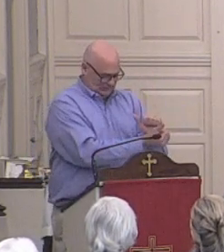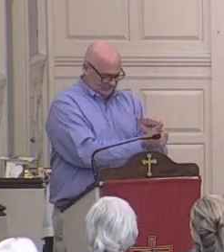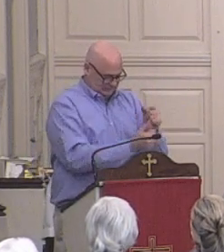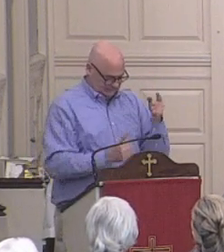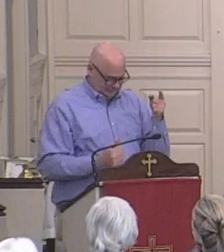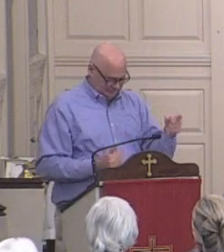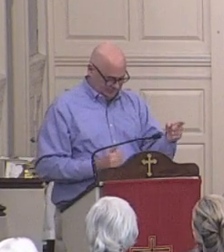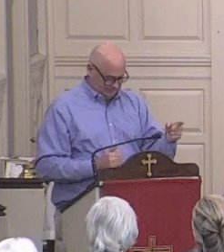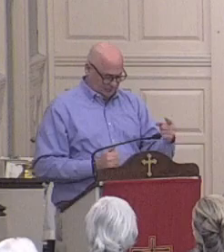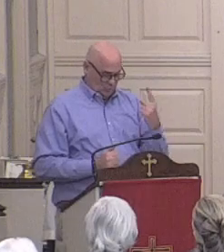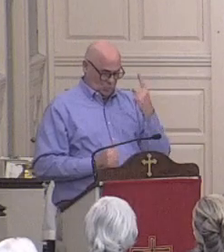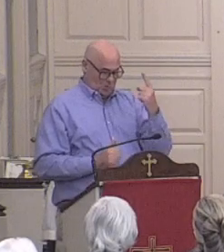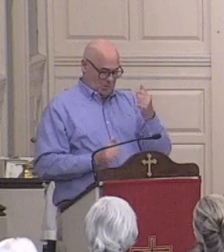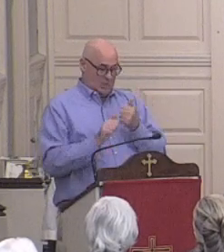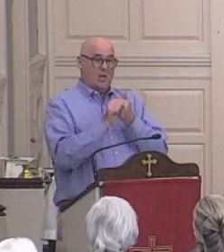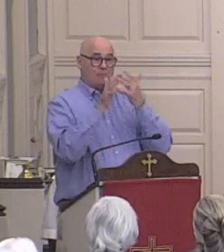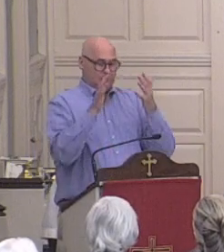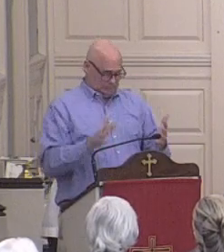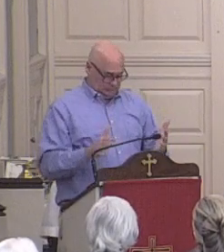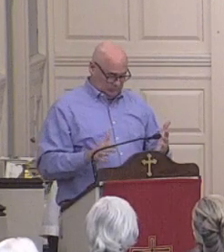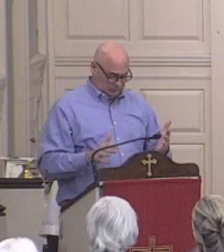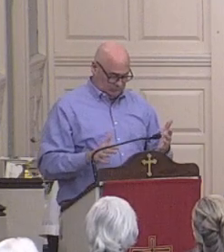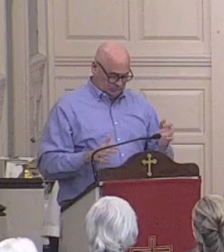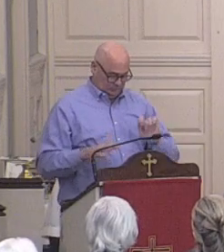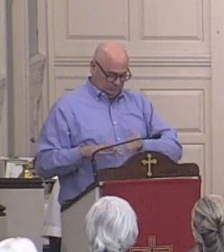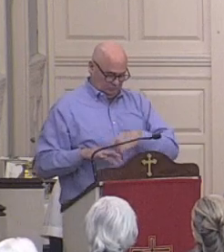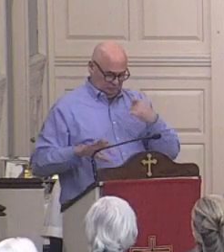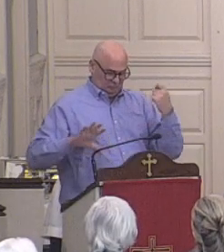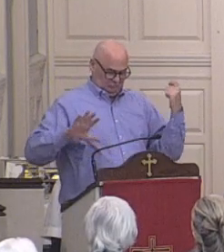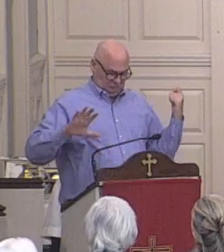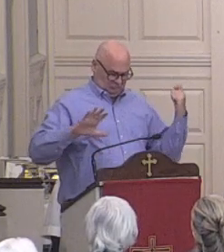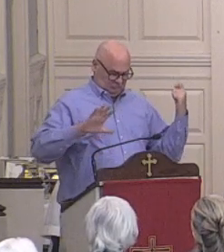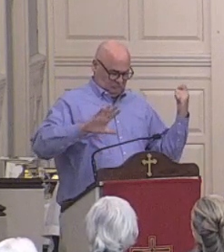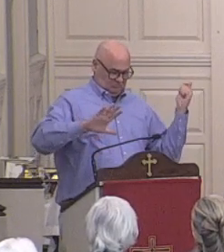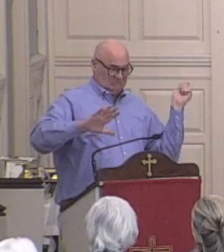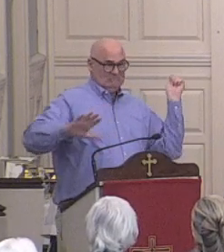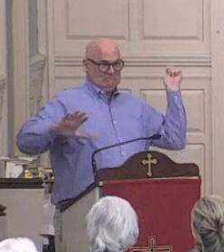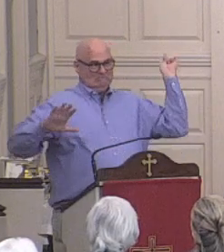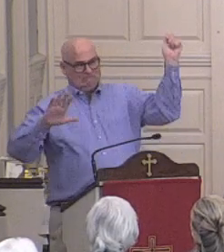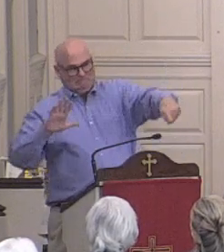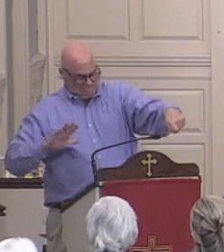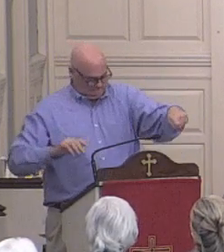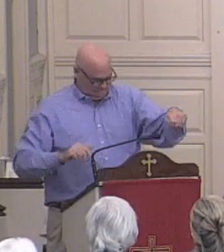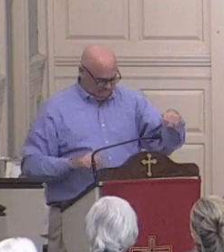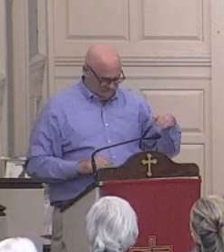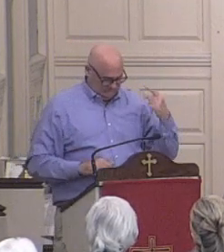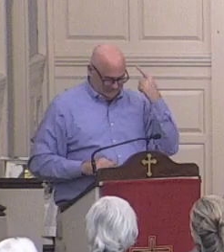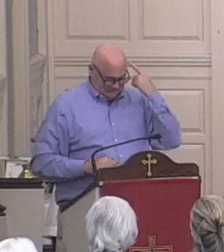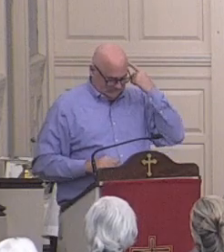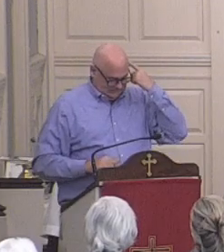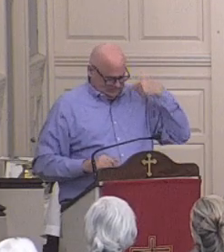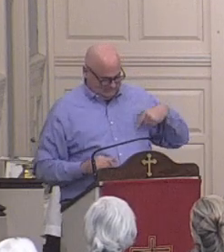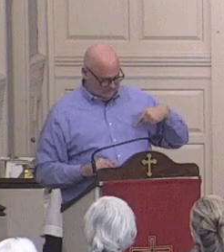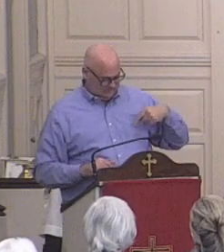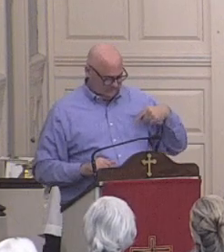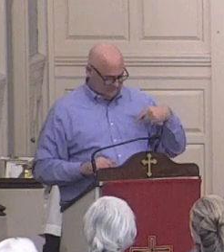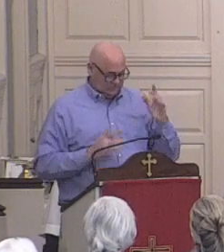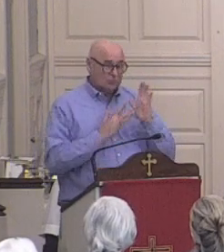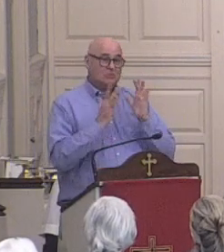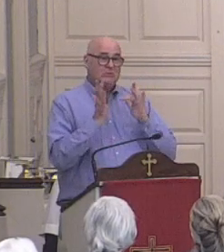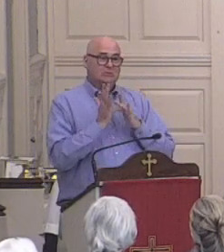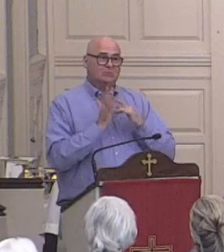At this, they laid hands on him and arrested him. One of the bystanders drew his